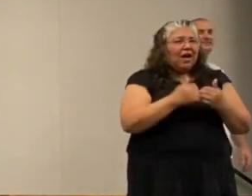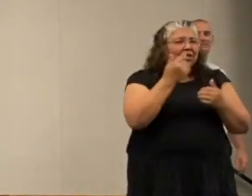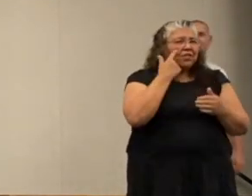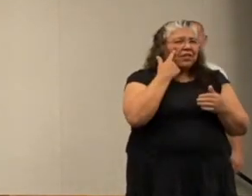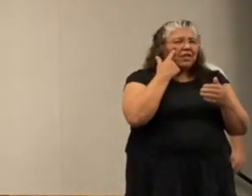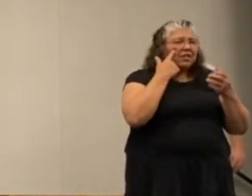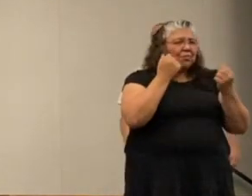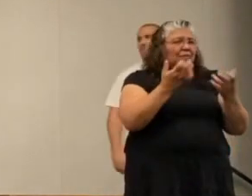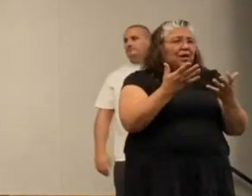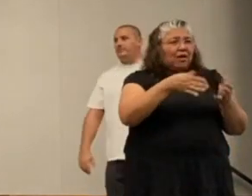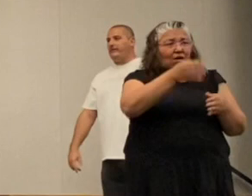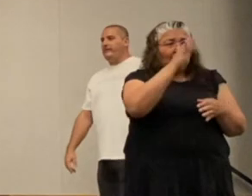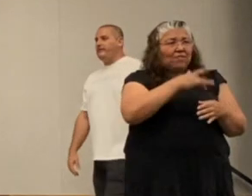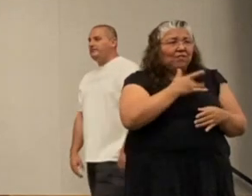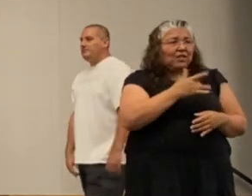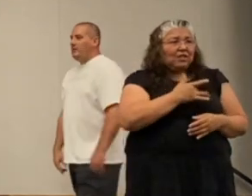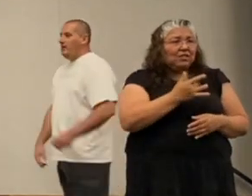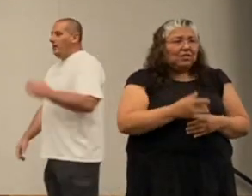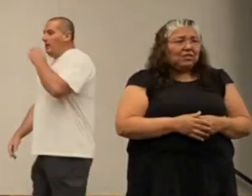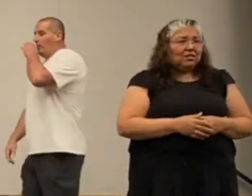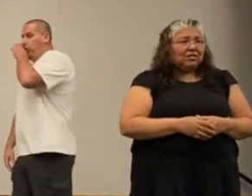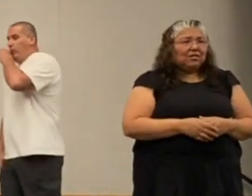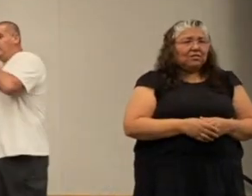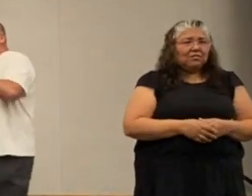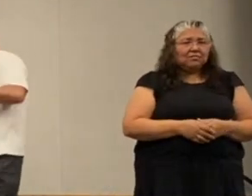made God feel?